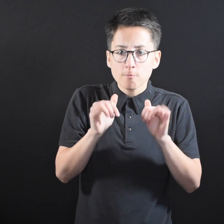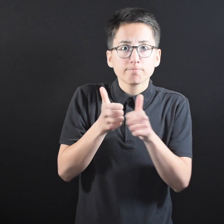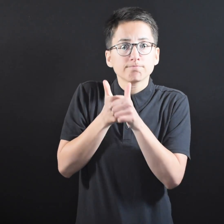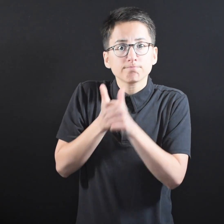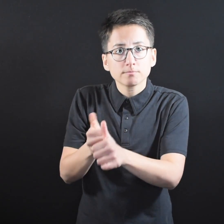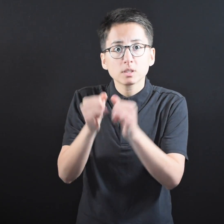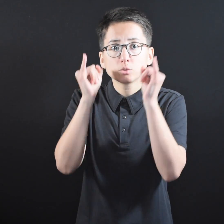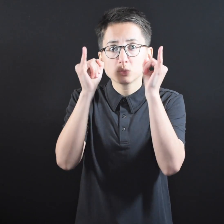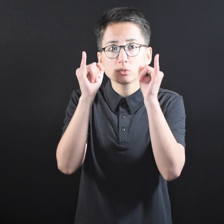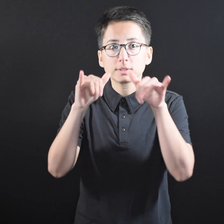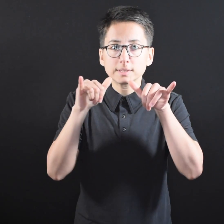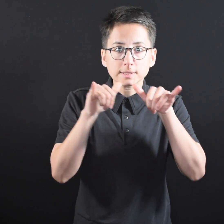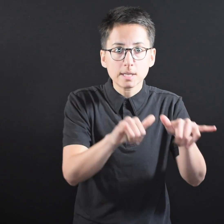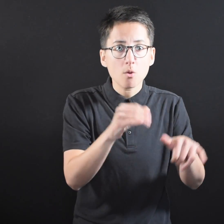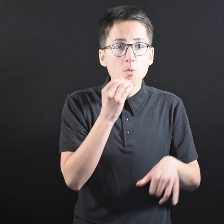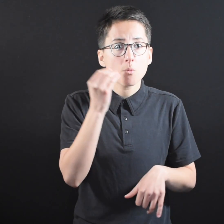and away from others.